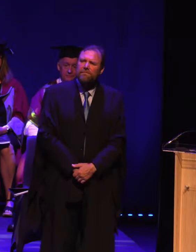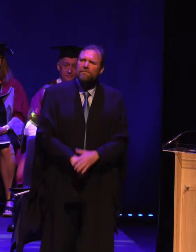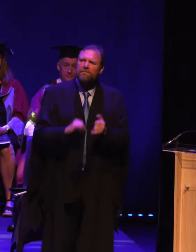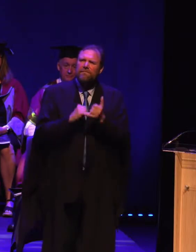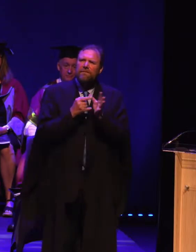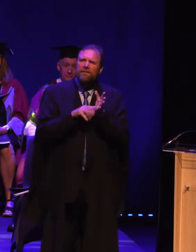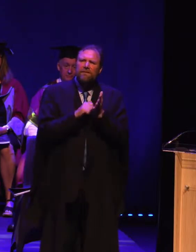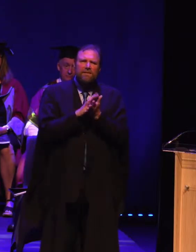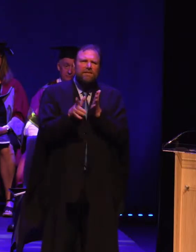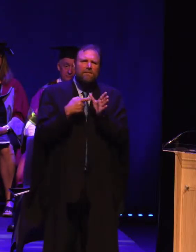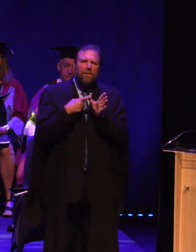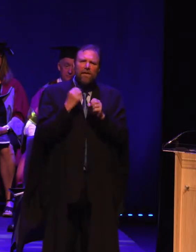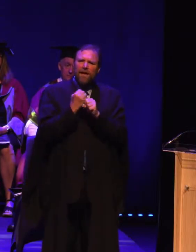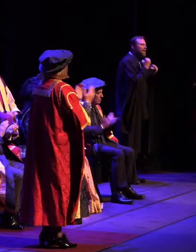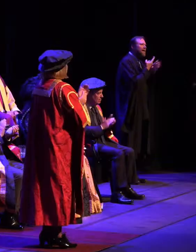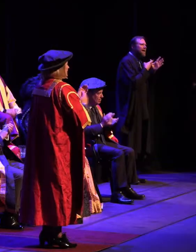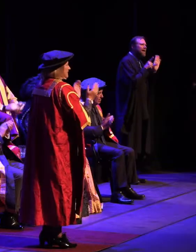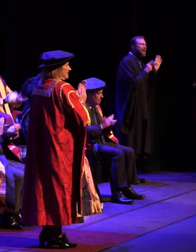Samantha Gailey.